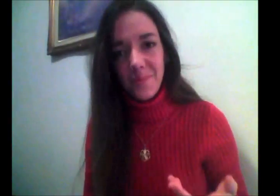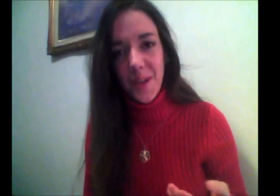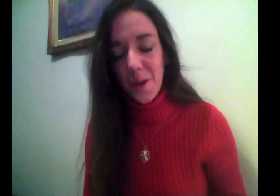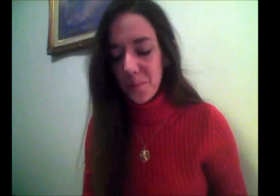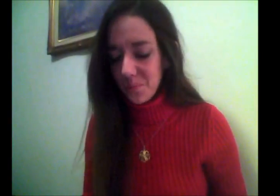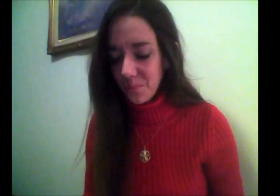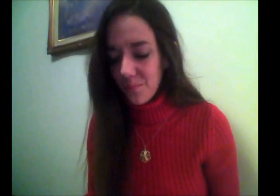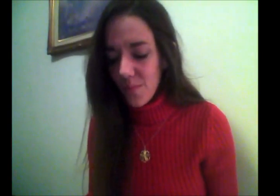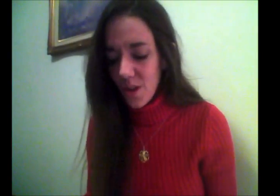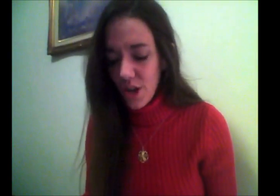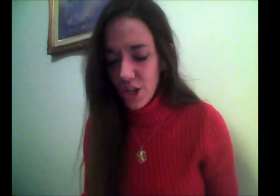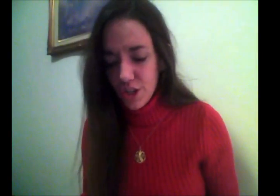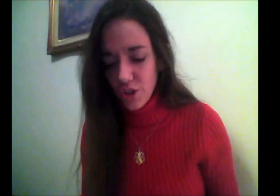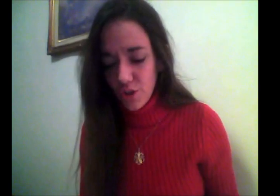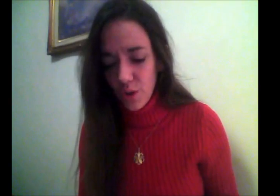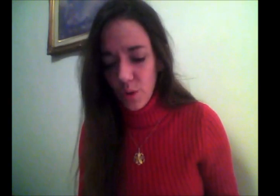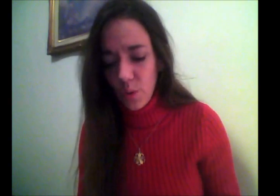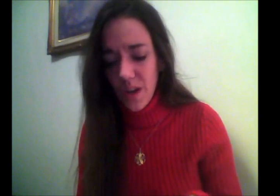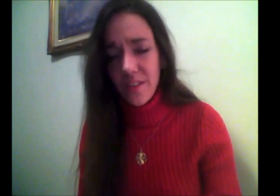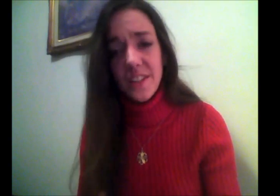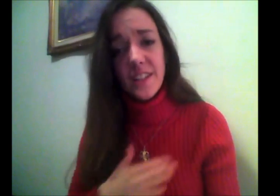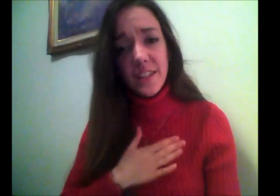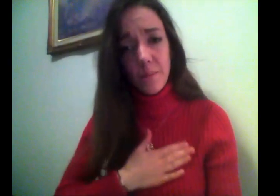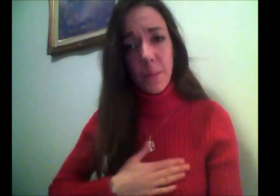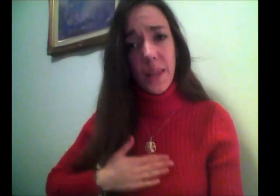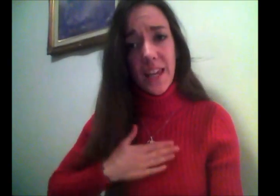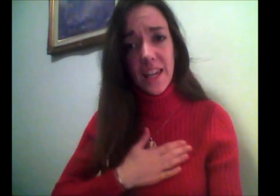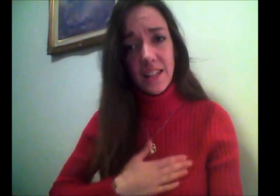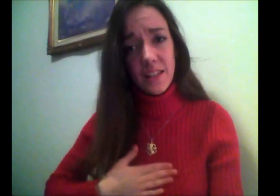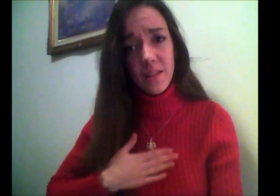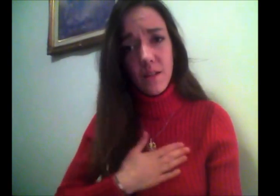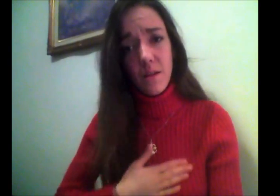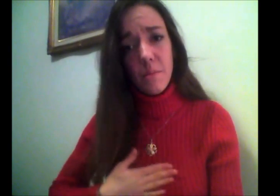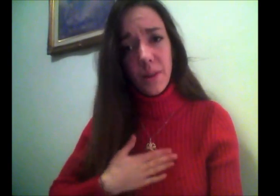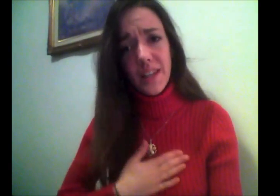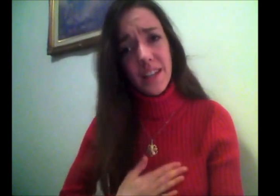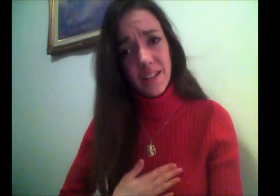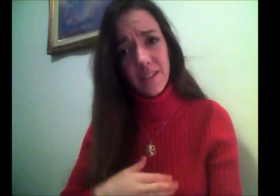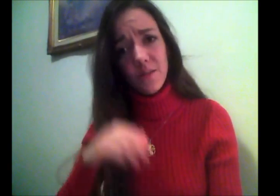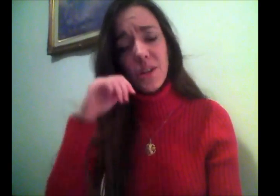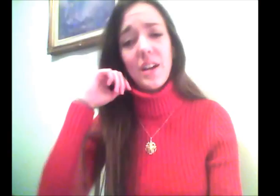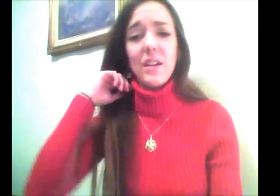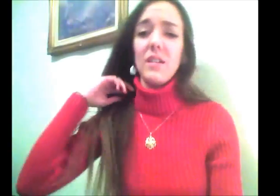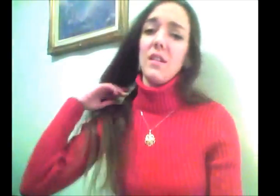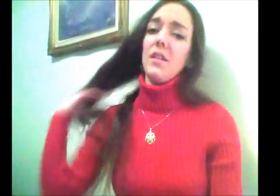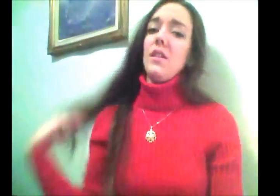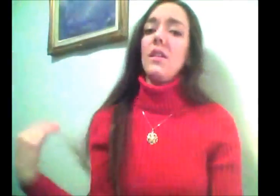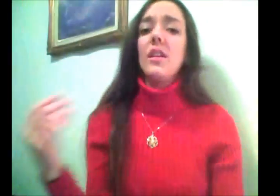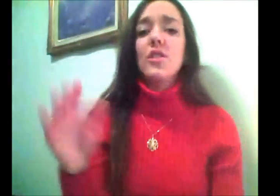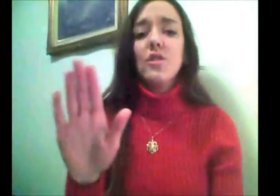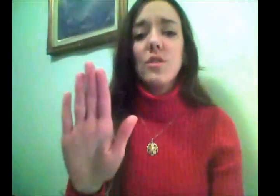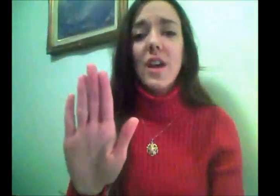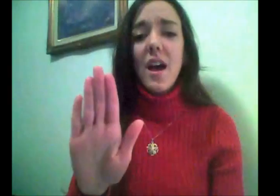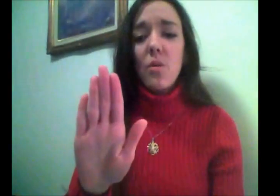Okay. So, and this is please, okay. And you do that